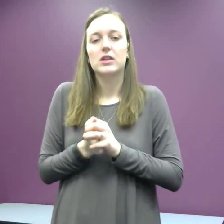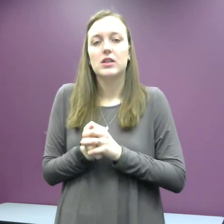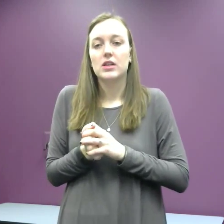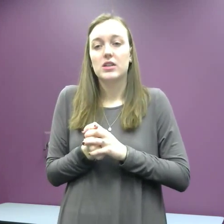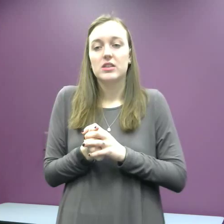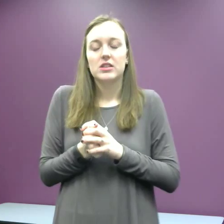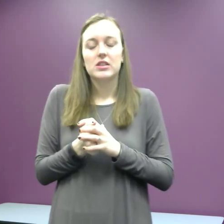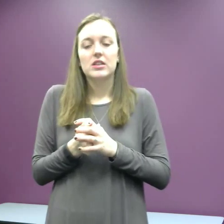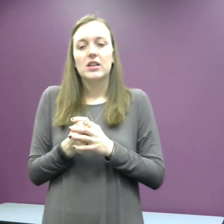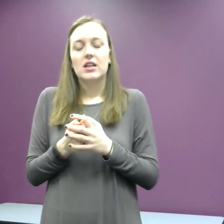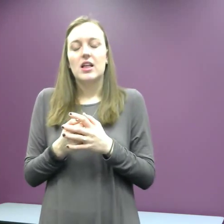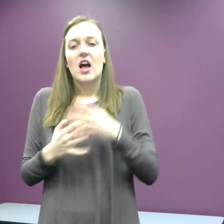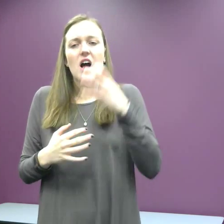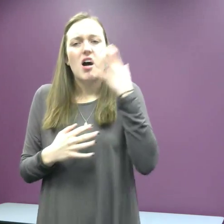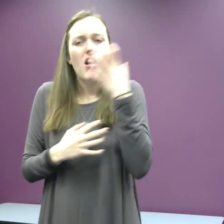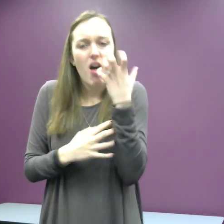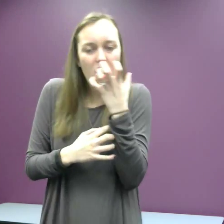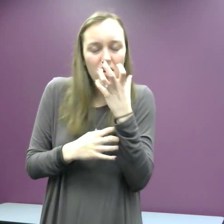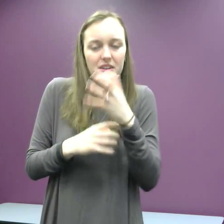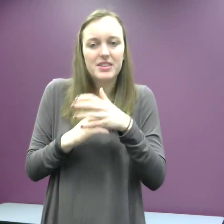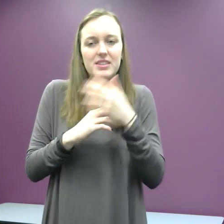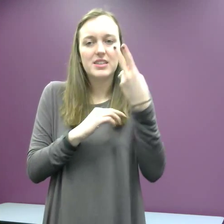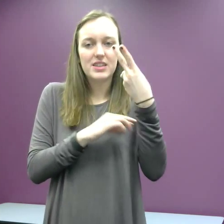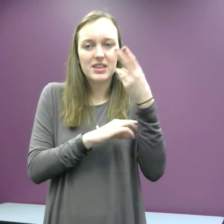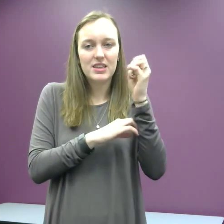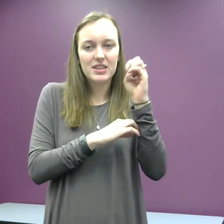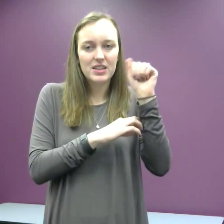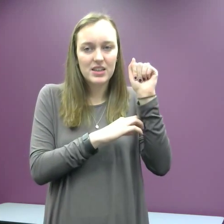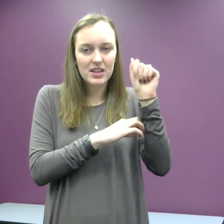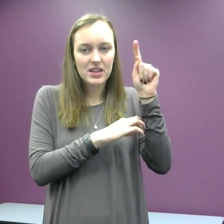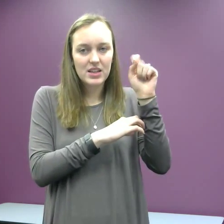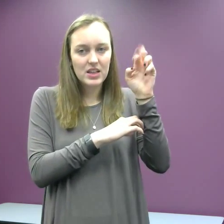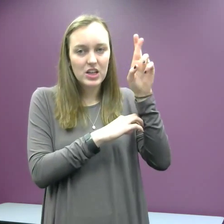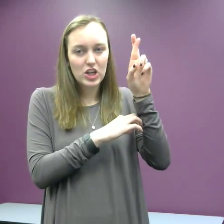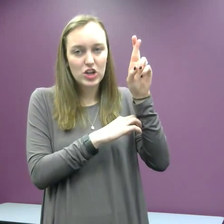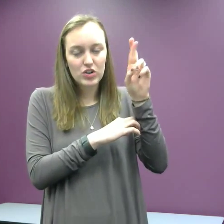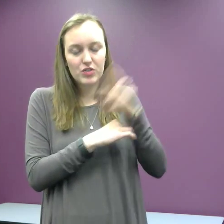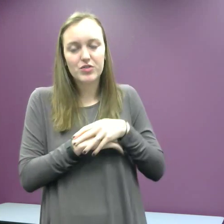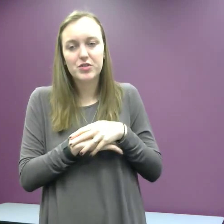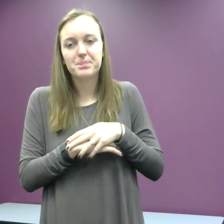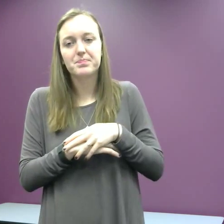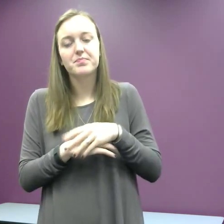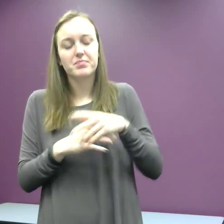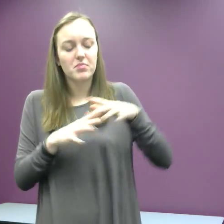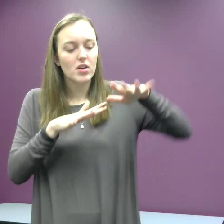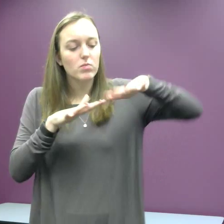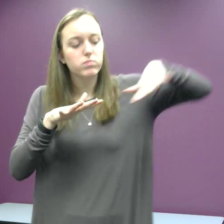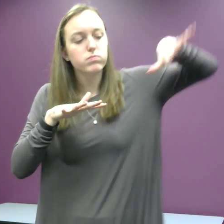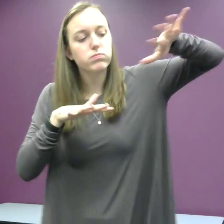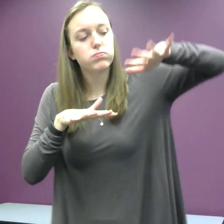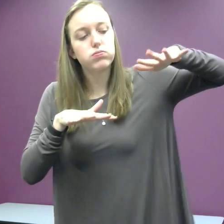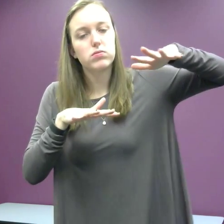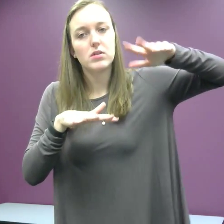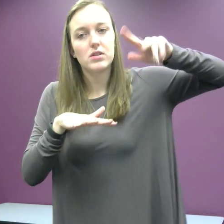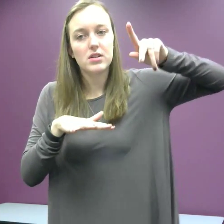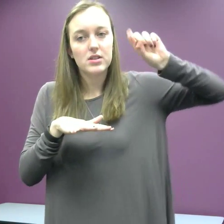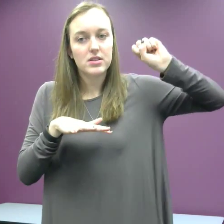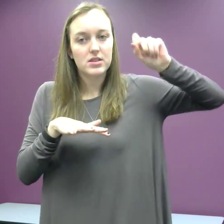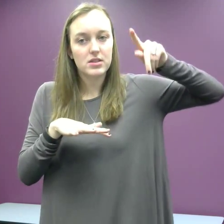heater on either the pool or the spa. We don't really use the heater for the pool because we live in San